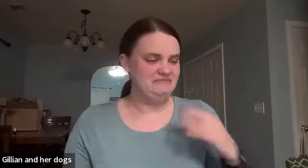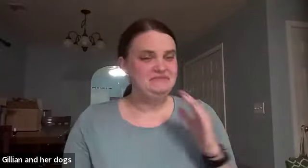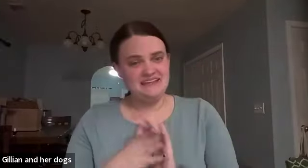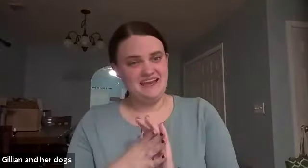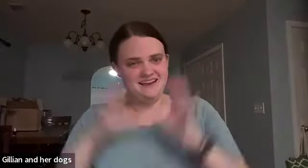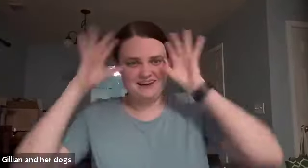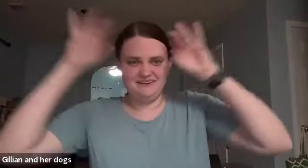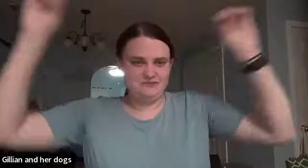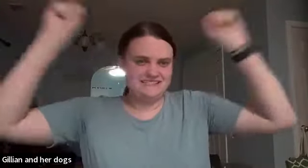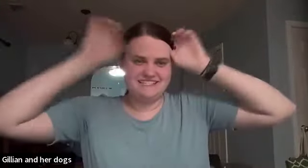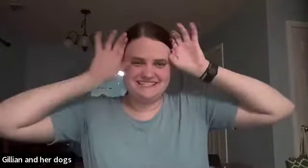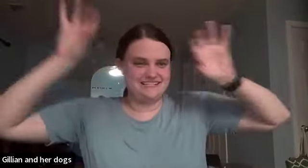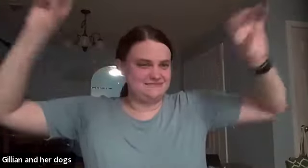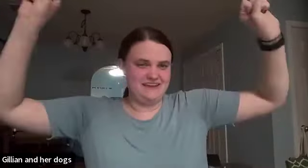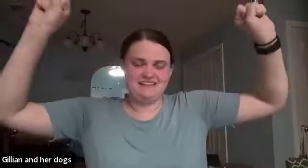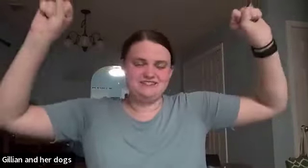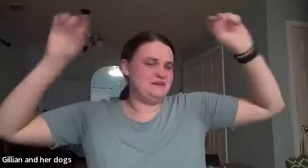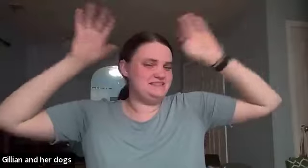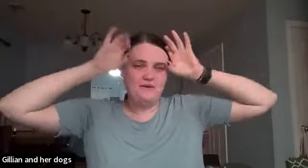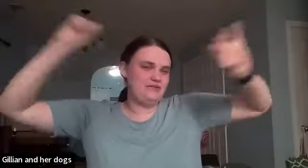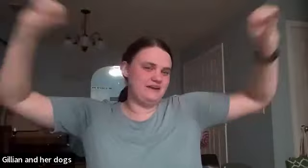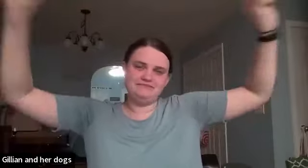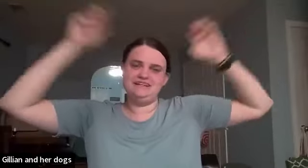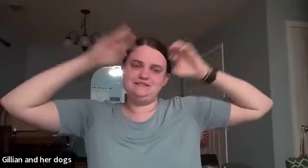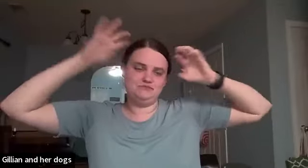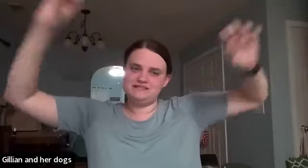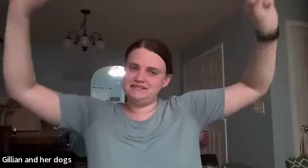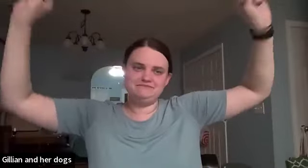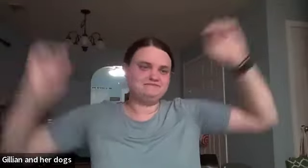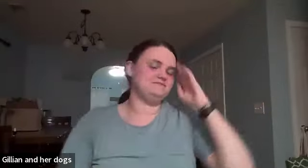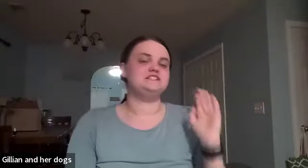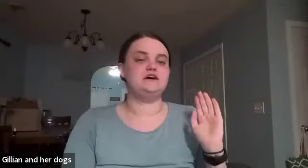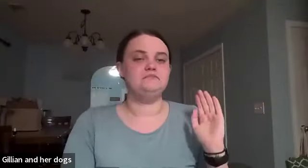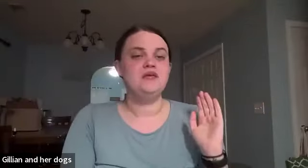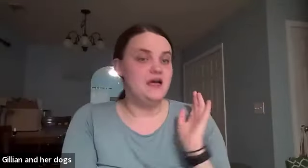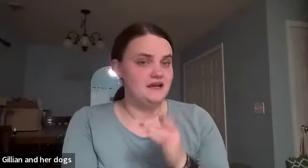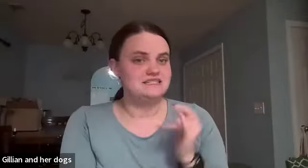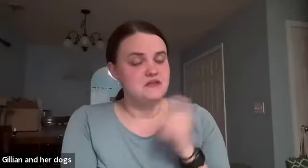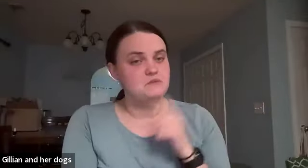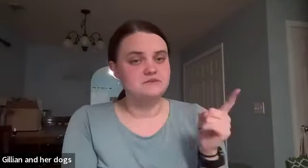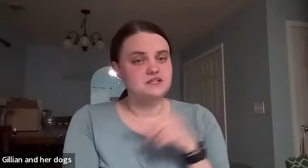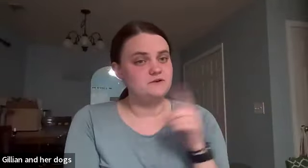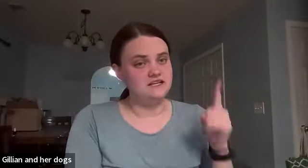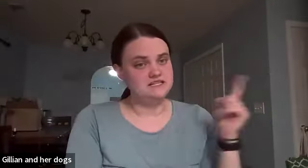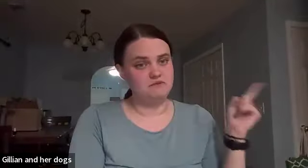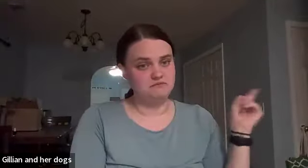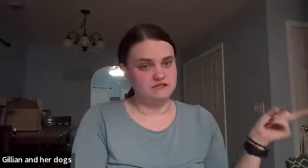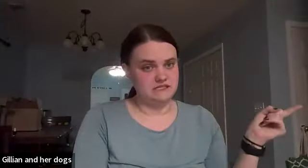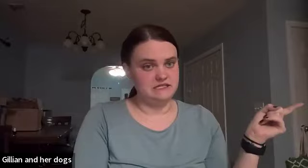But yeah, I don't know. President just gets me. But it's the whole thing. It's president. So, and like I said, that one can be used for any type of president.